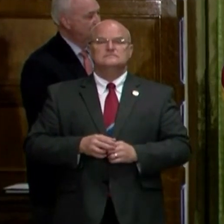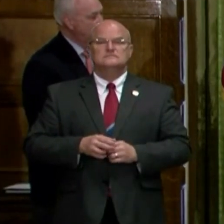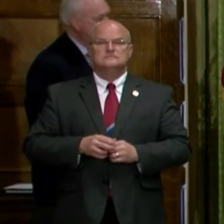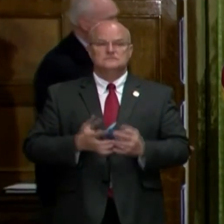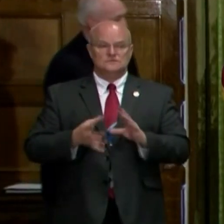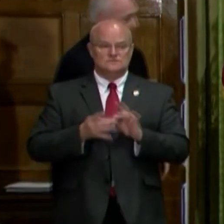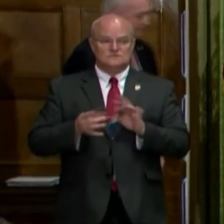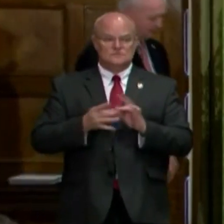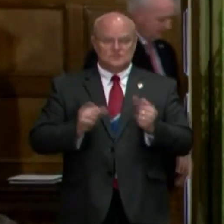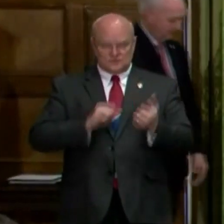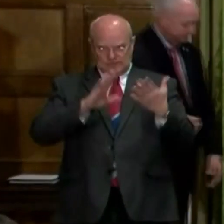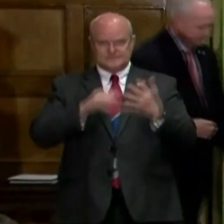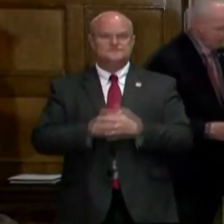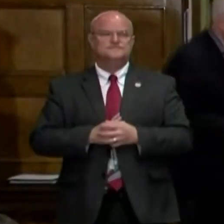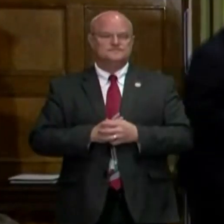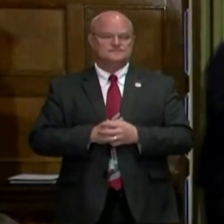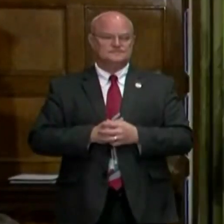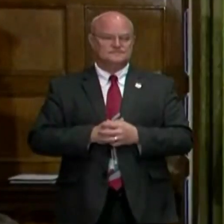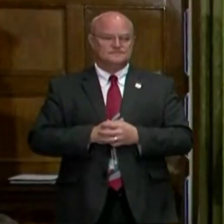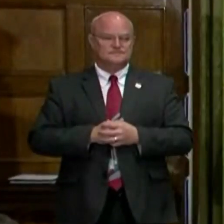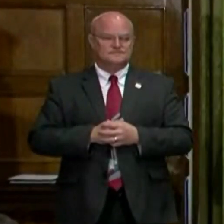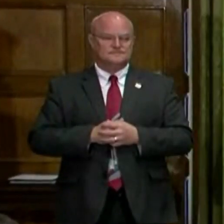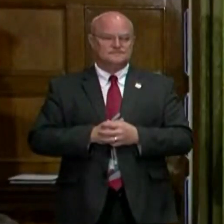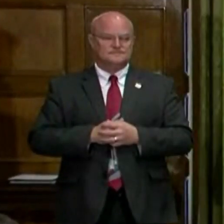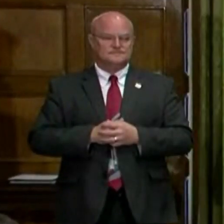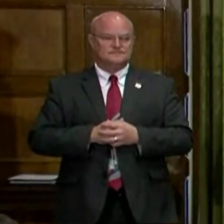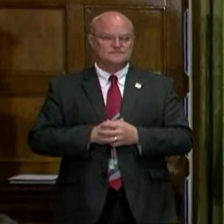did you want to address that? Okay.